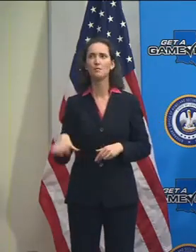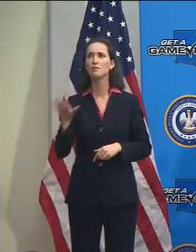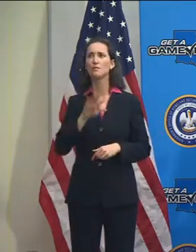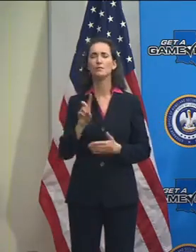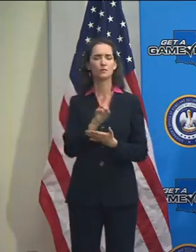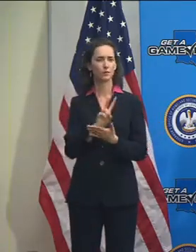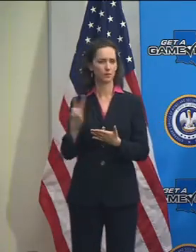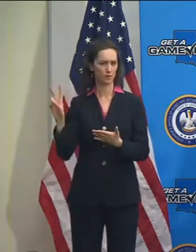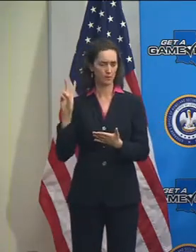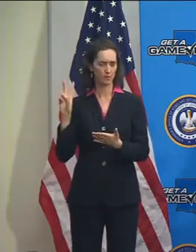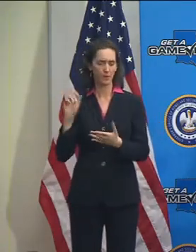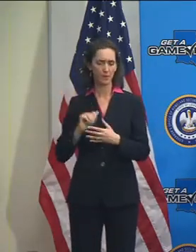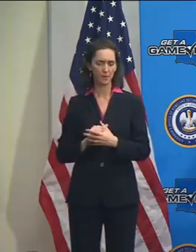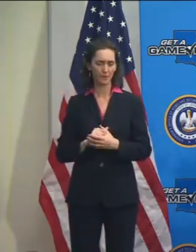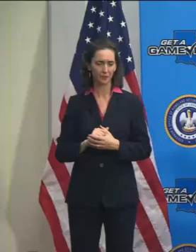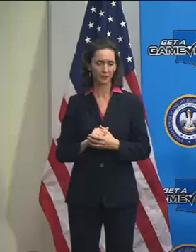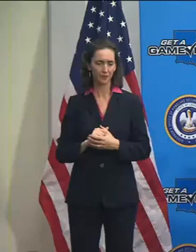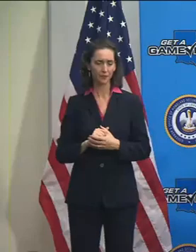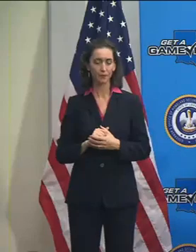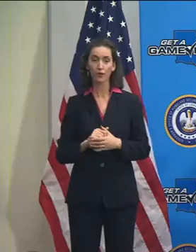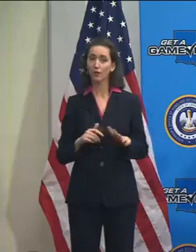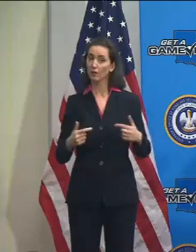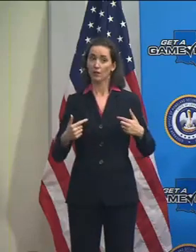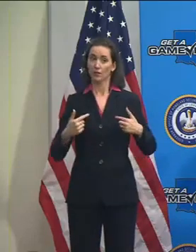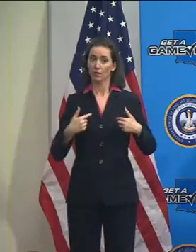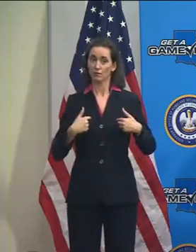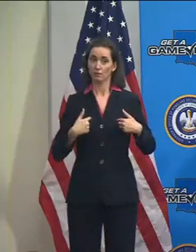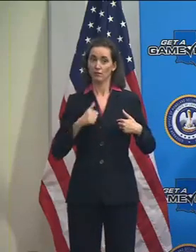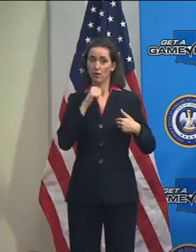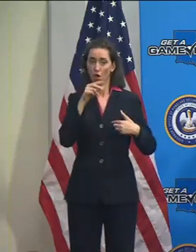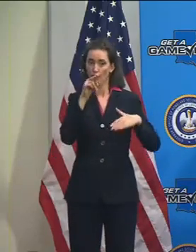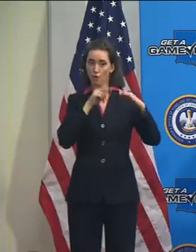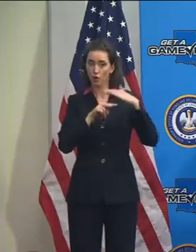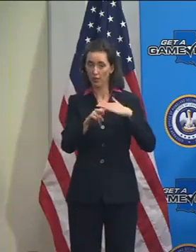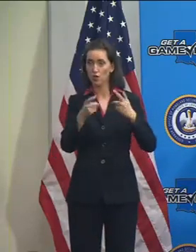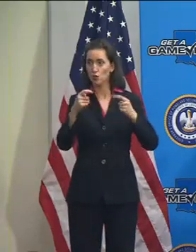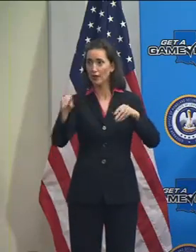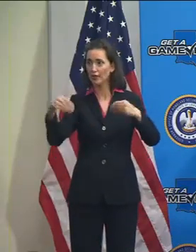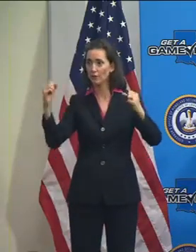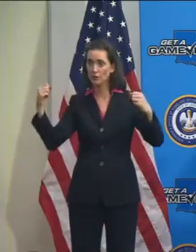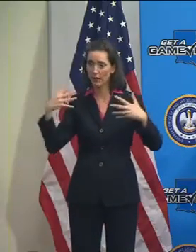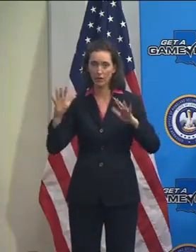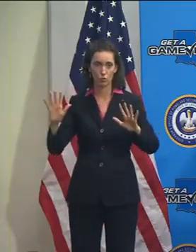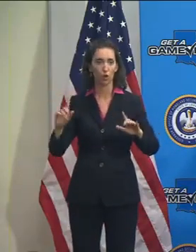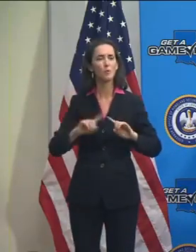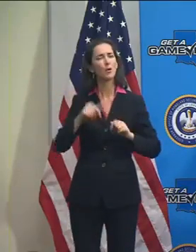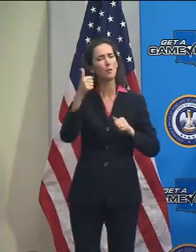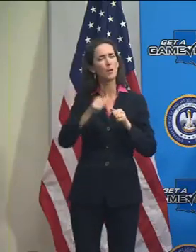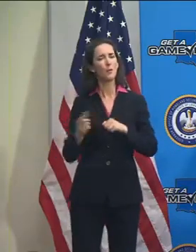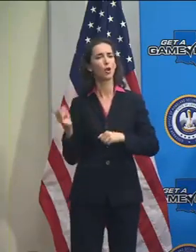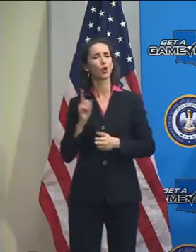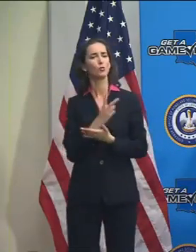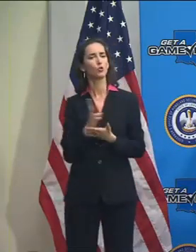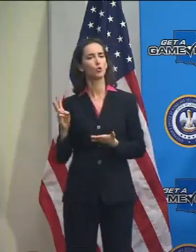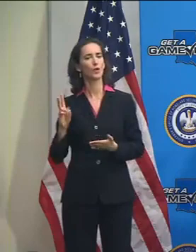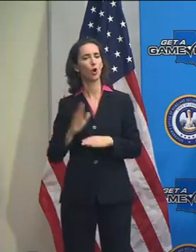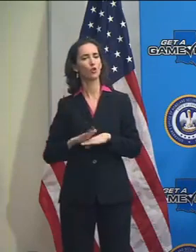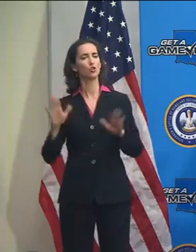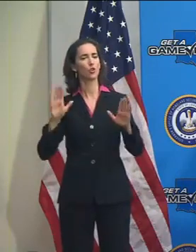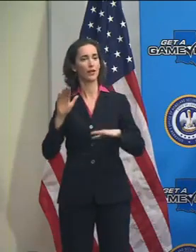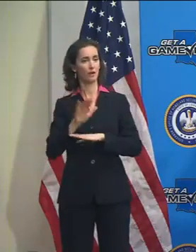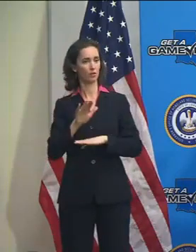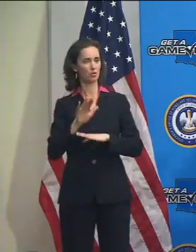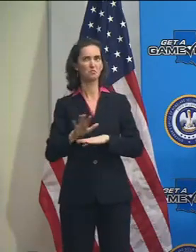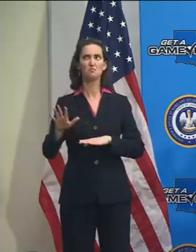ago. And this is not the forecast, so I'm not trying to scare anybody, but we came in here on a Sunday afternoon 2 weeks ago,